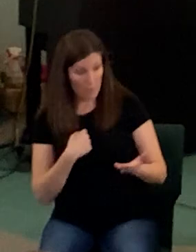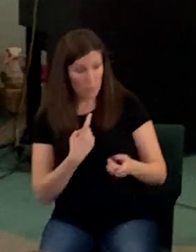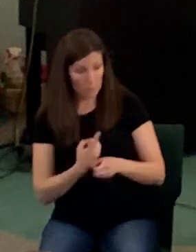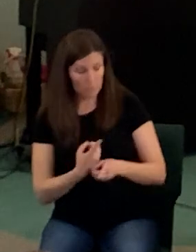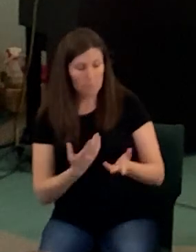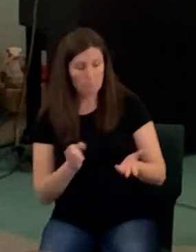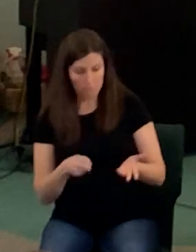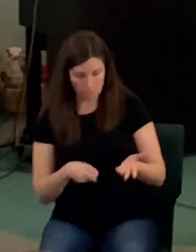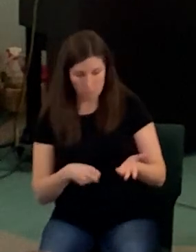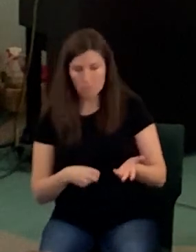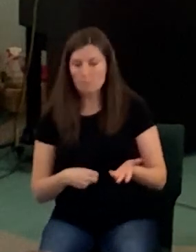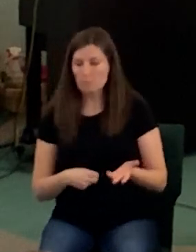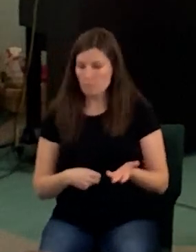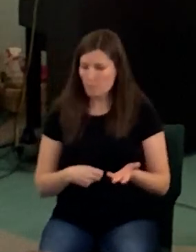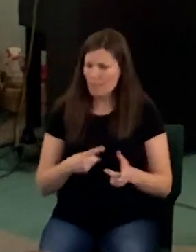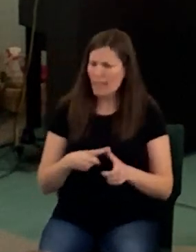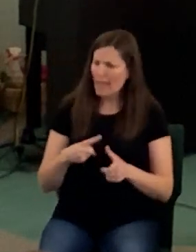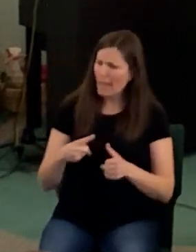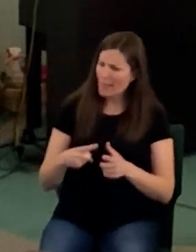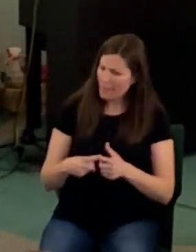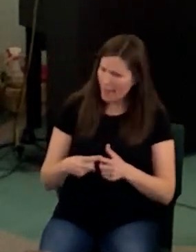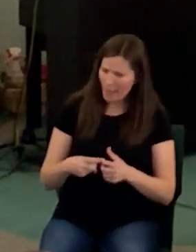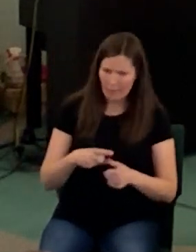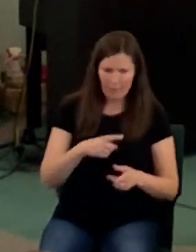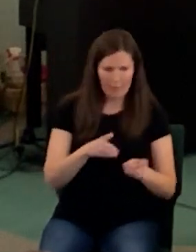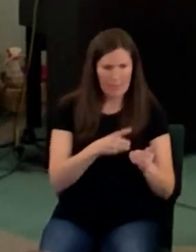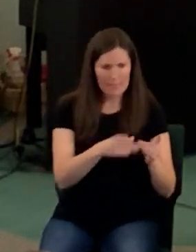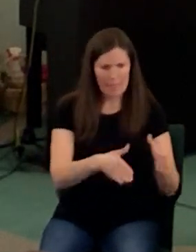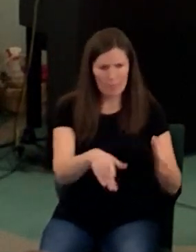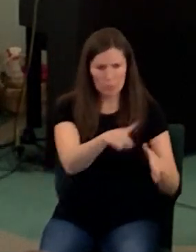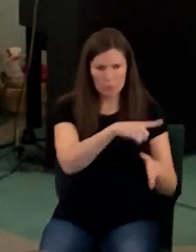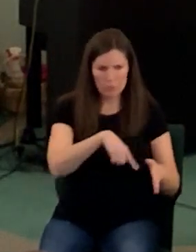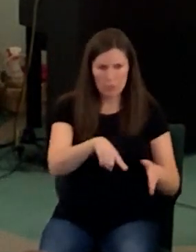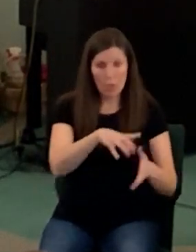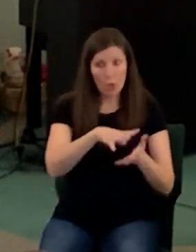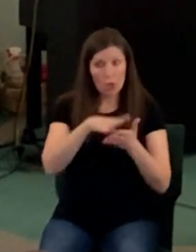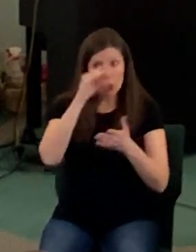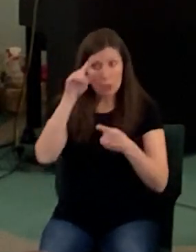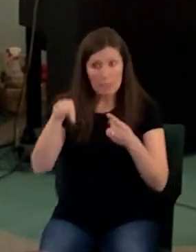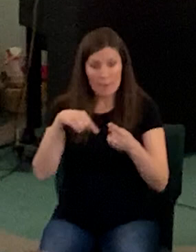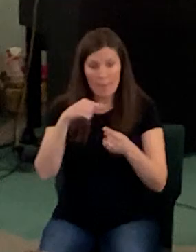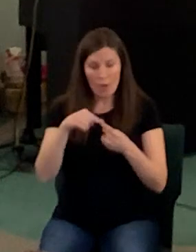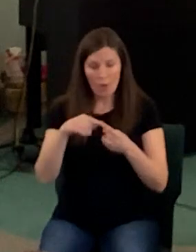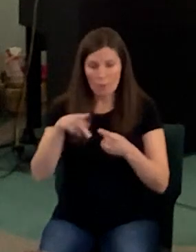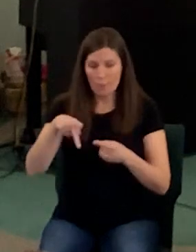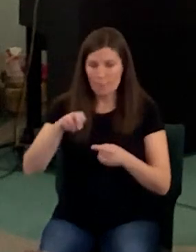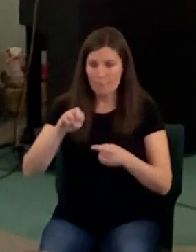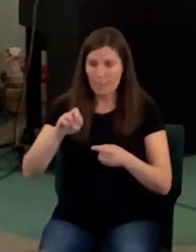Then they got to learn about their leader, Peter, and his denial of Jesus.